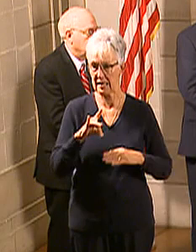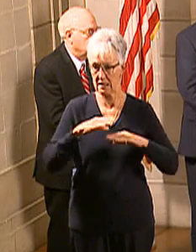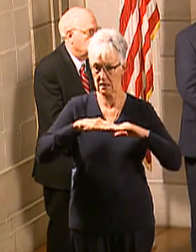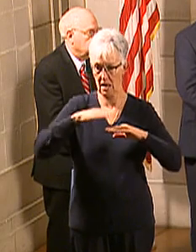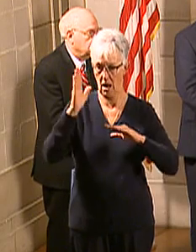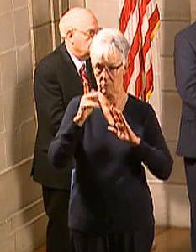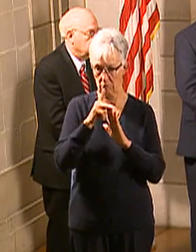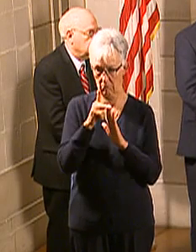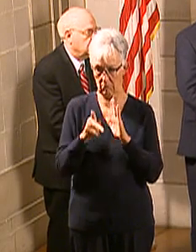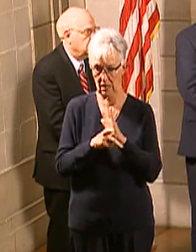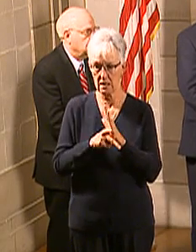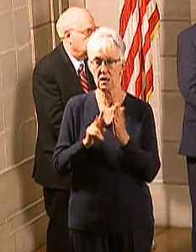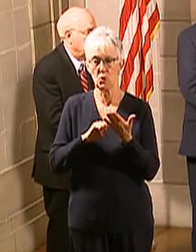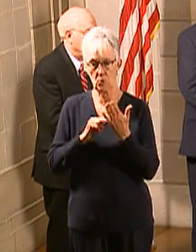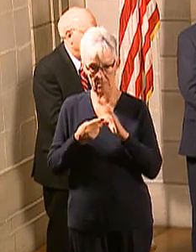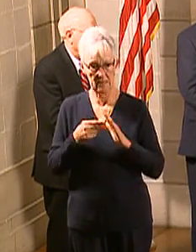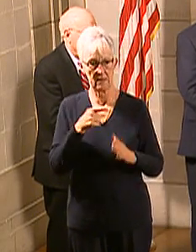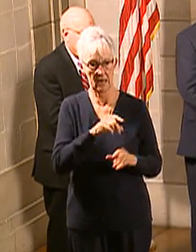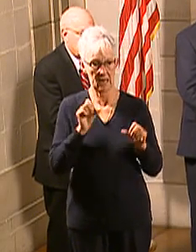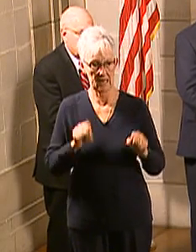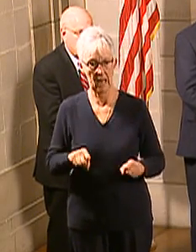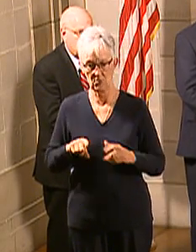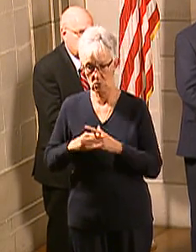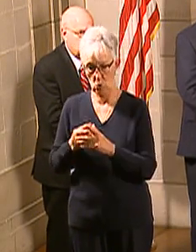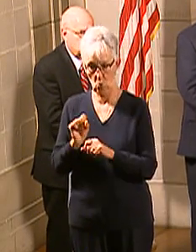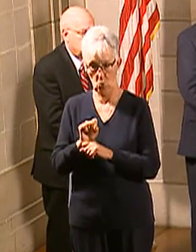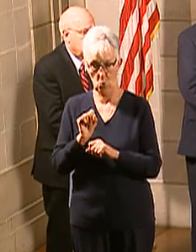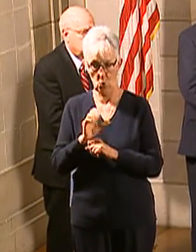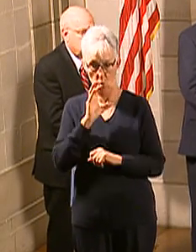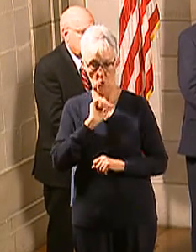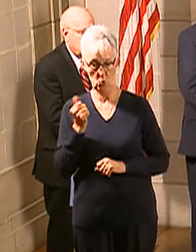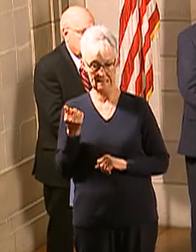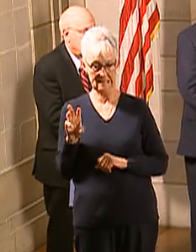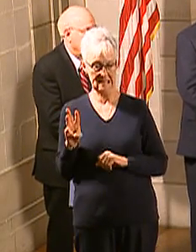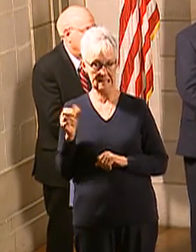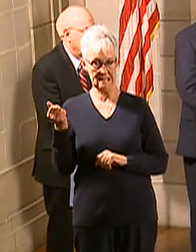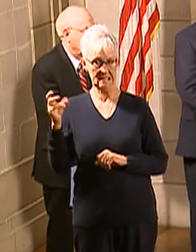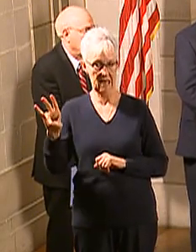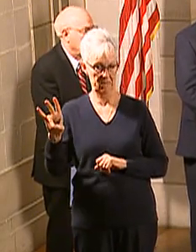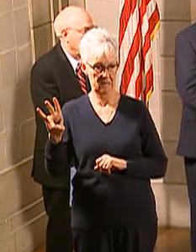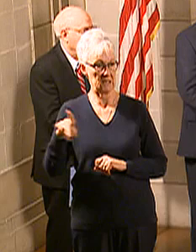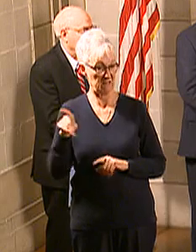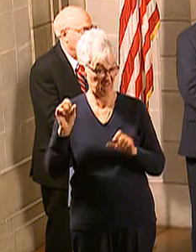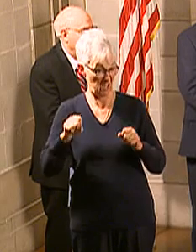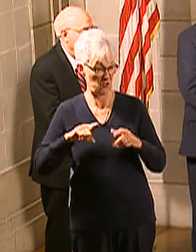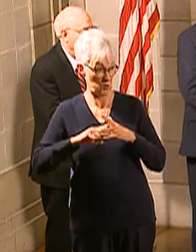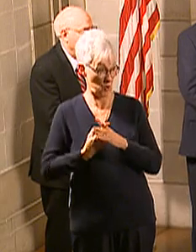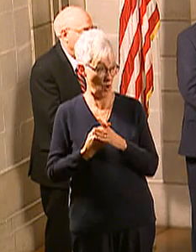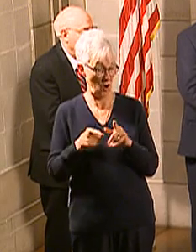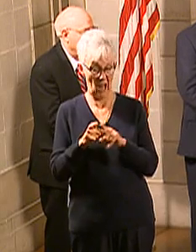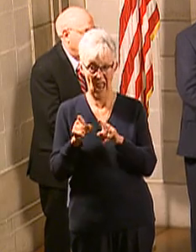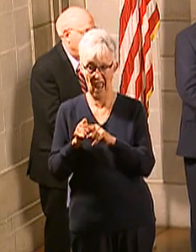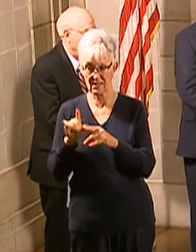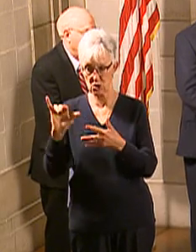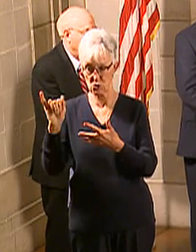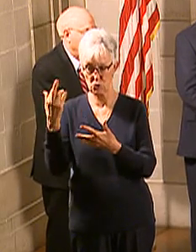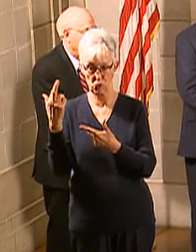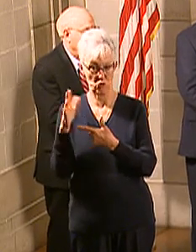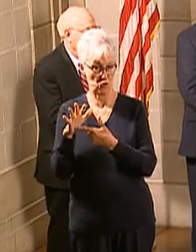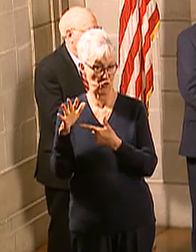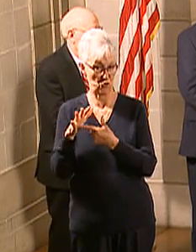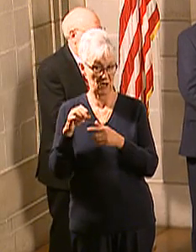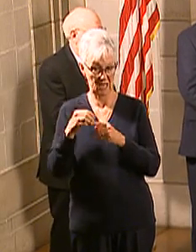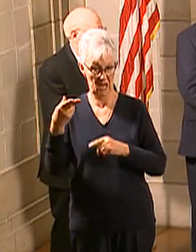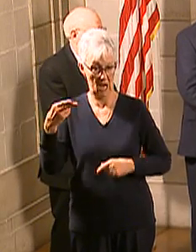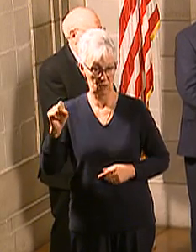to get out and work at 16 and 17. So our kids start as juniors in this process, and it allows them a